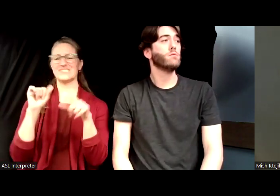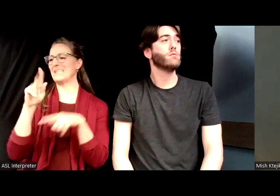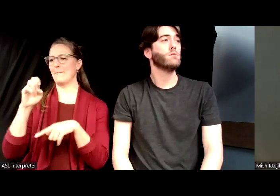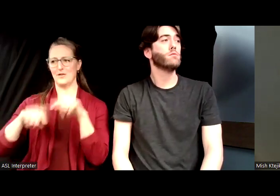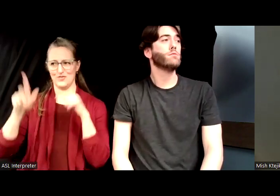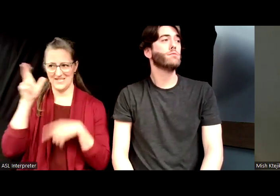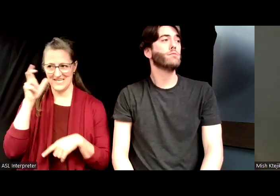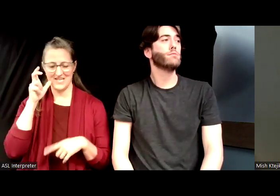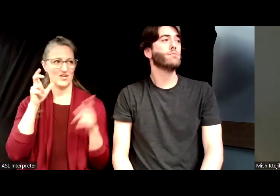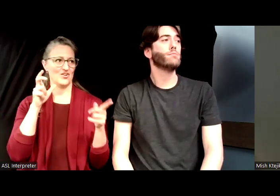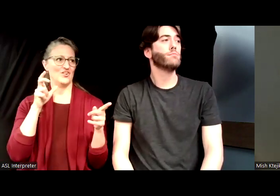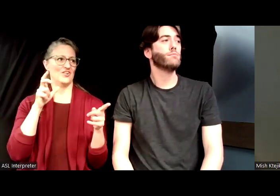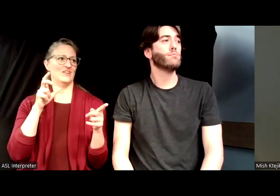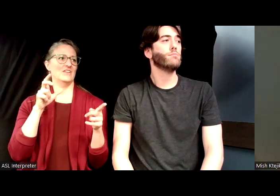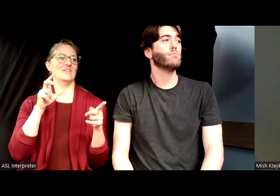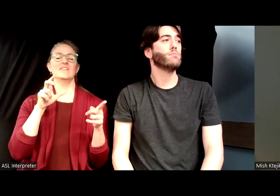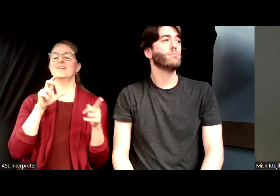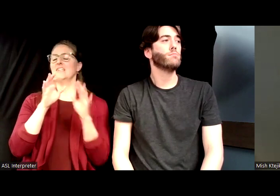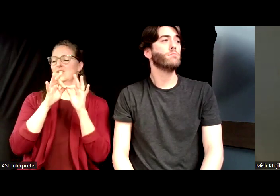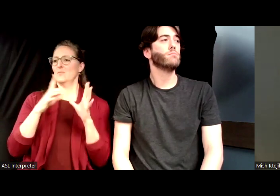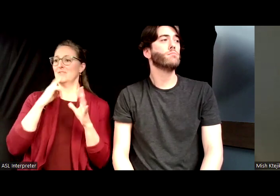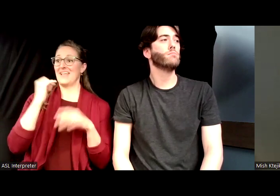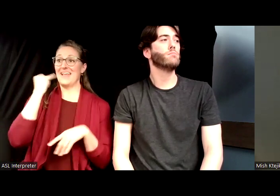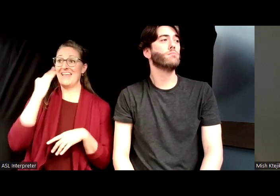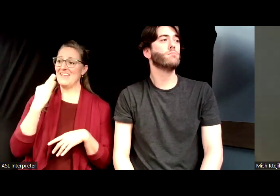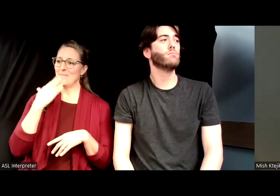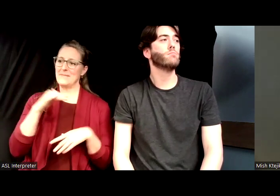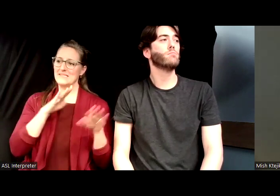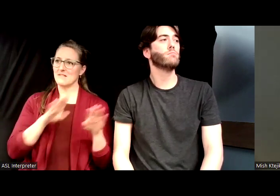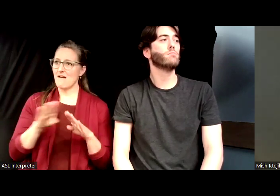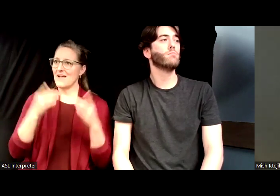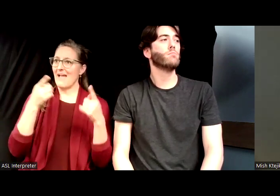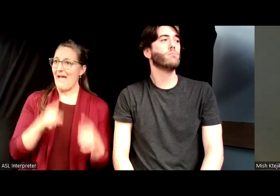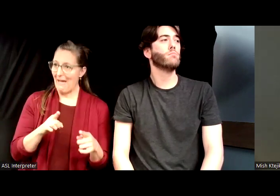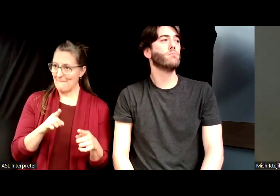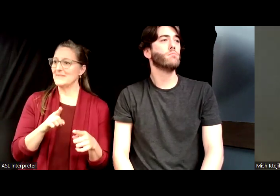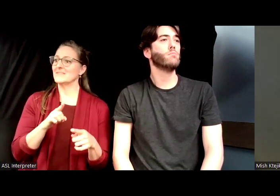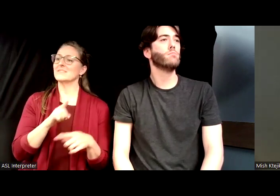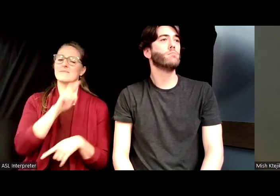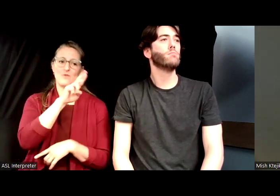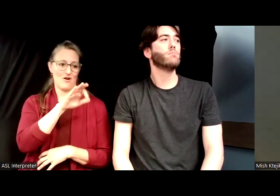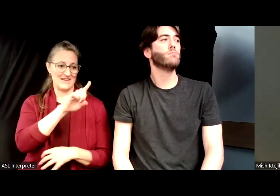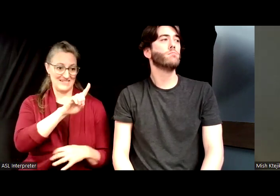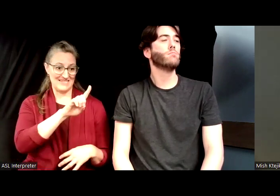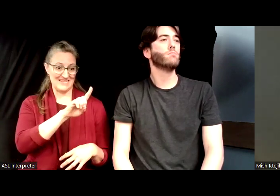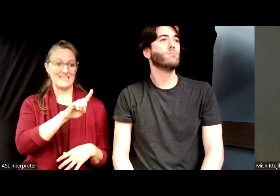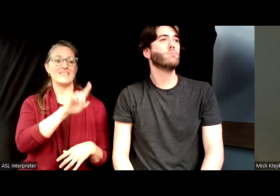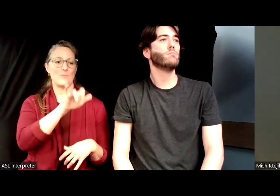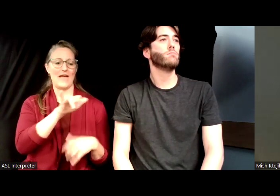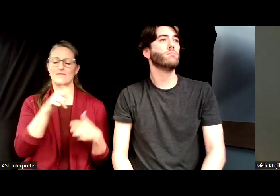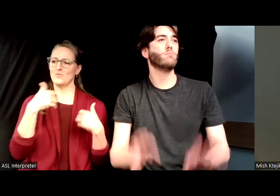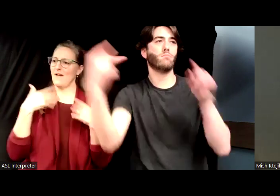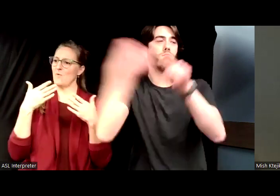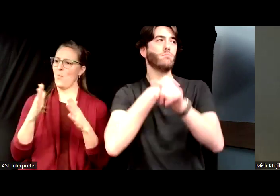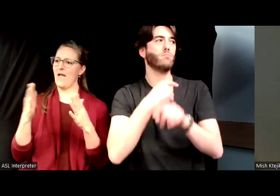state, they have a misconduct, somehow we have to inform RID of that as well, and vice versa. So